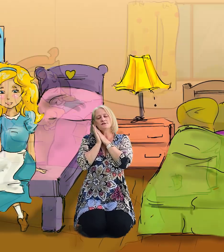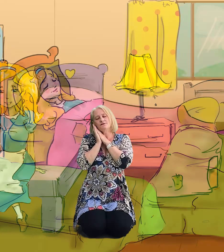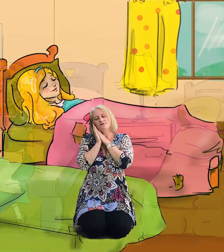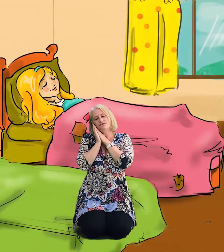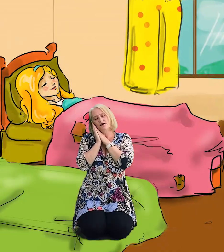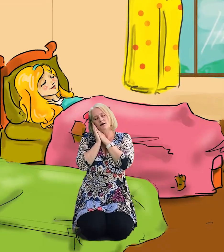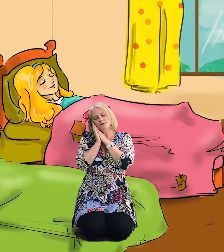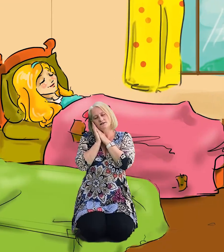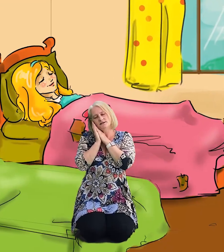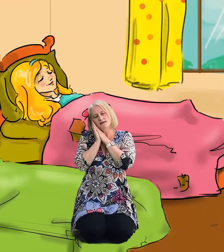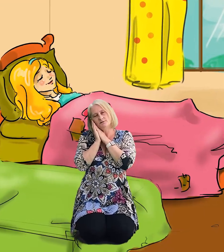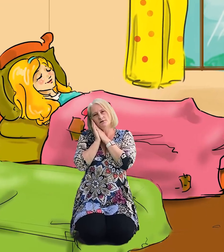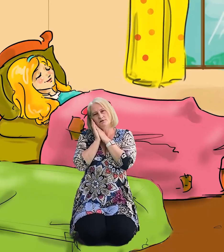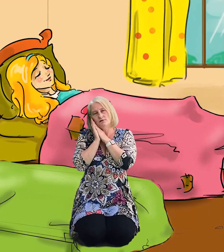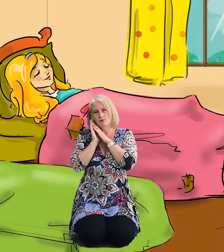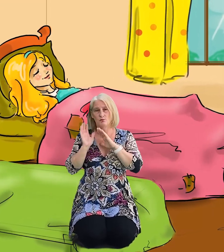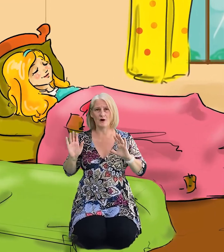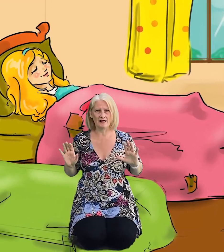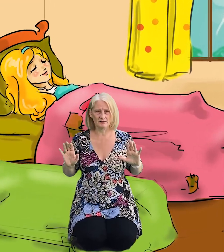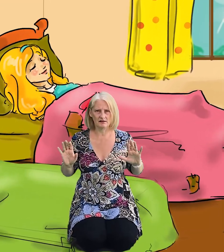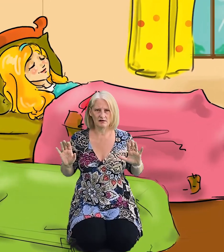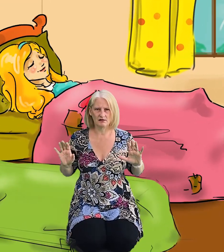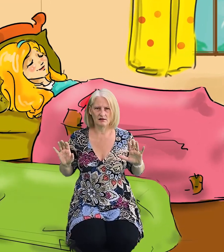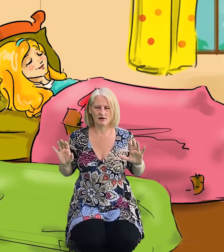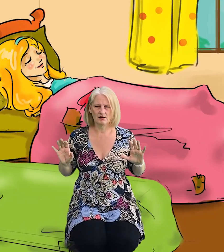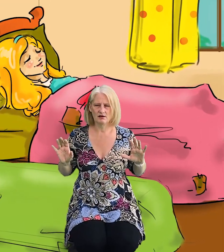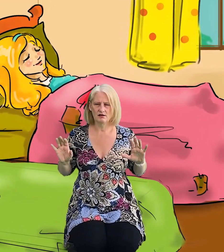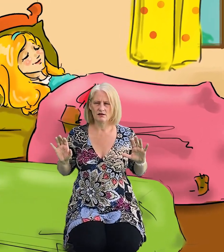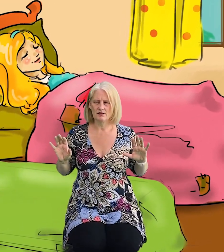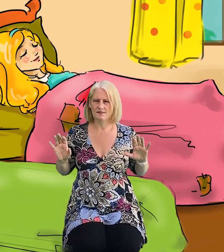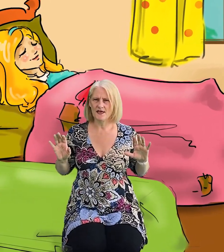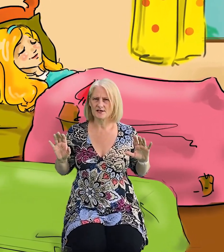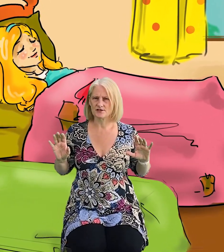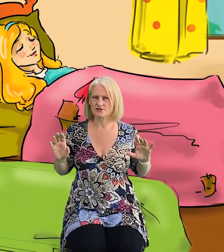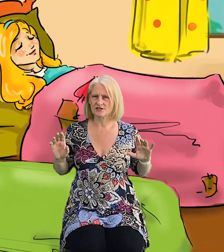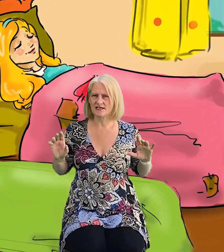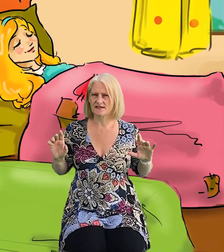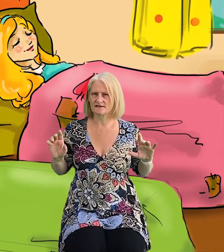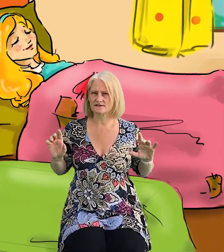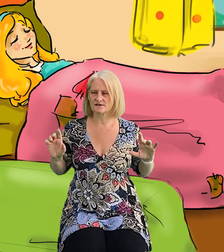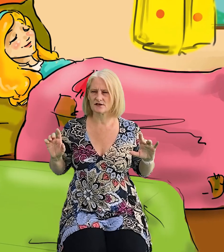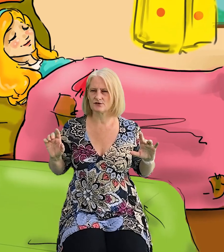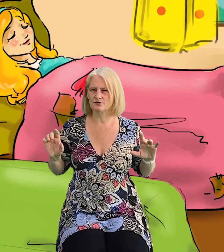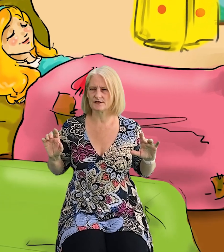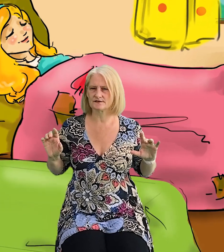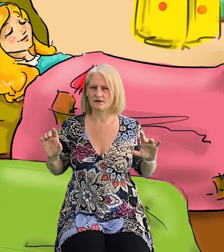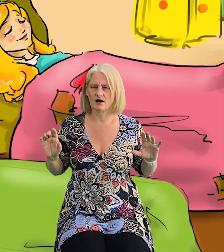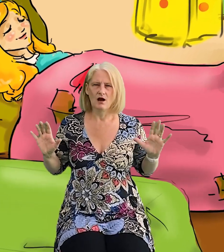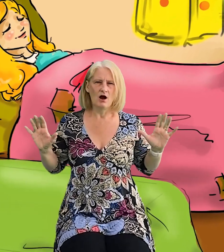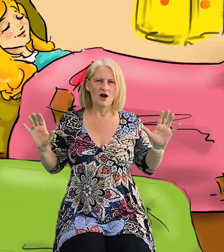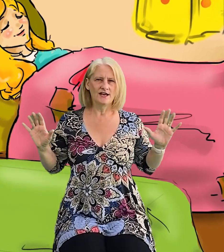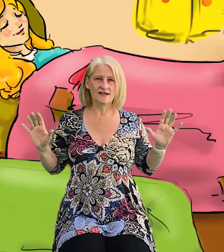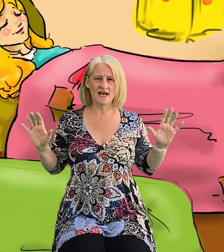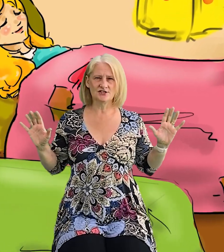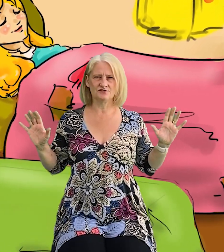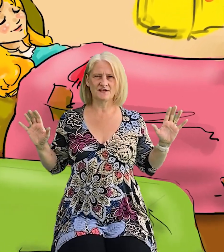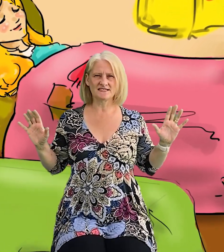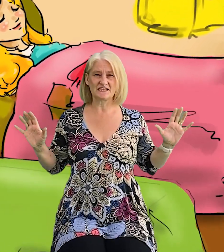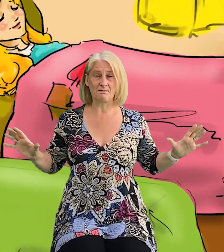is fast asleep. Well, then she hears a noise. Yes, you've guessed it. The